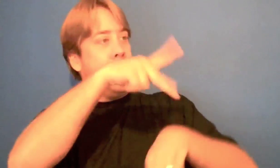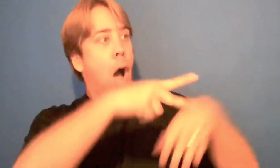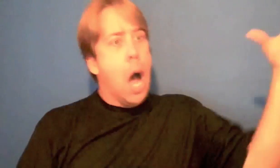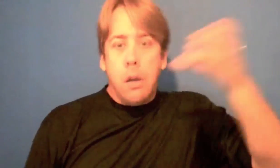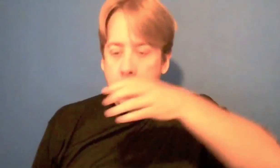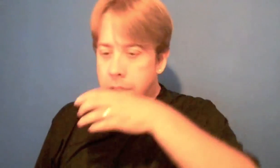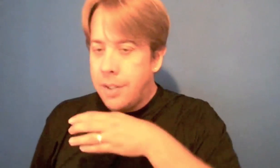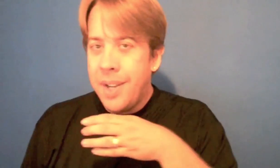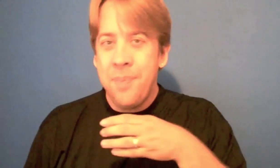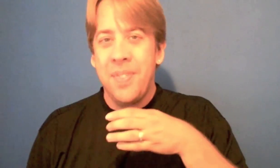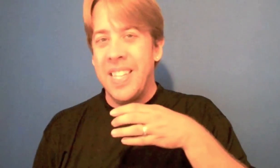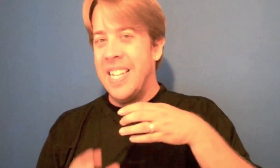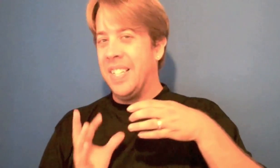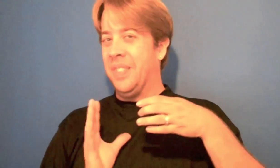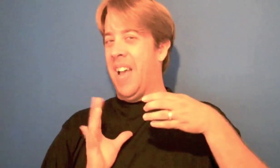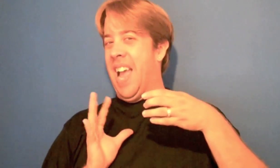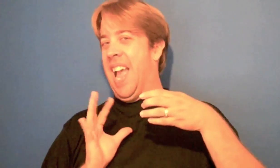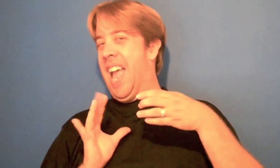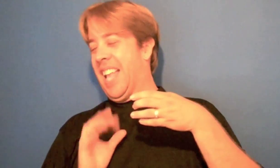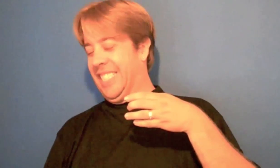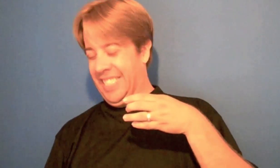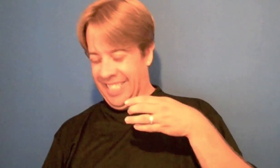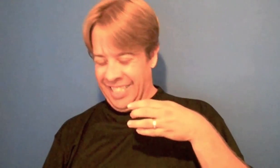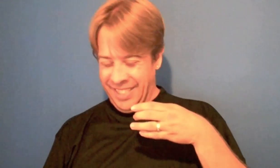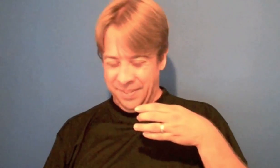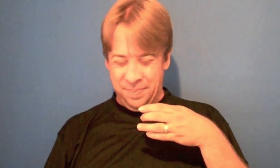accommodated. I asked for ice cream. The principal brought it first class.